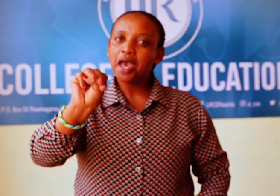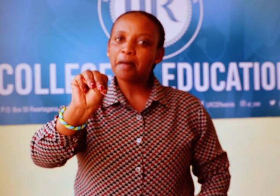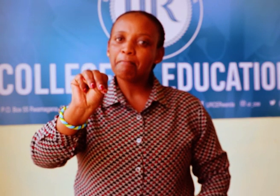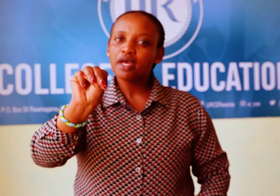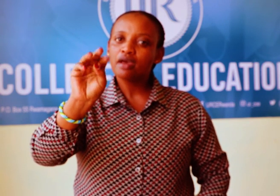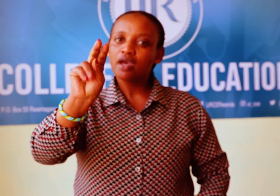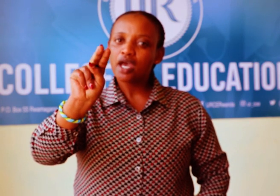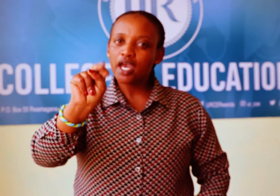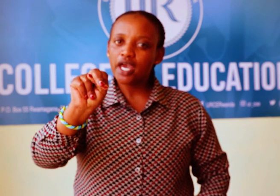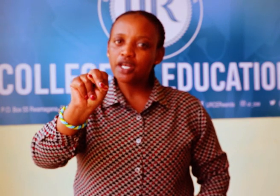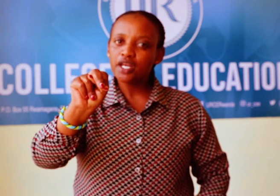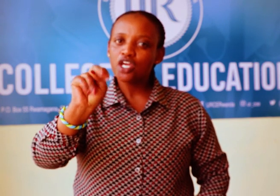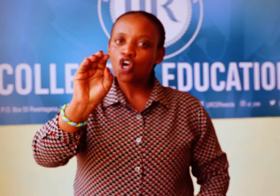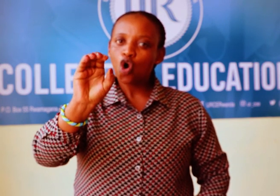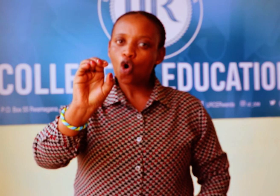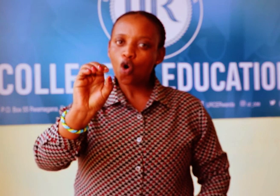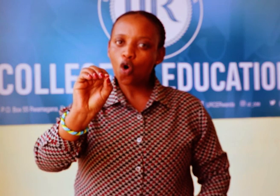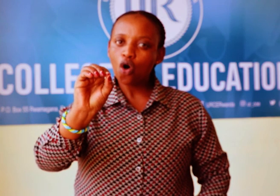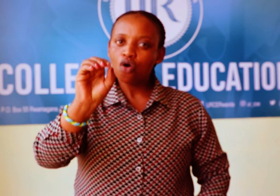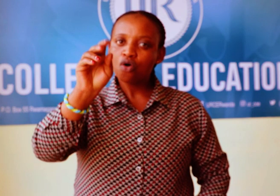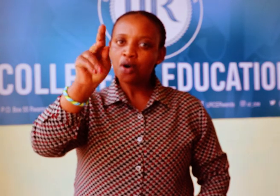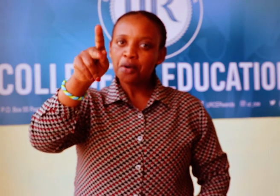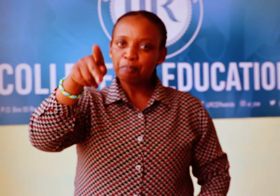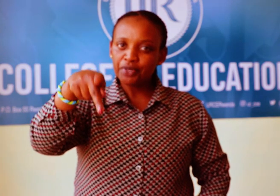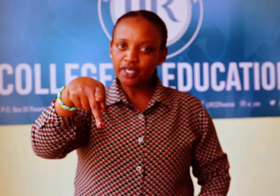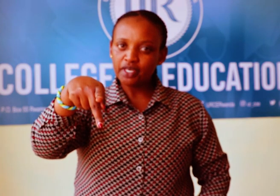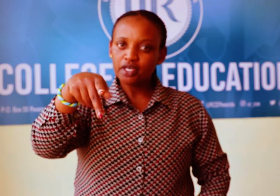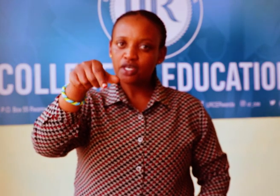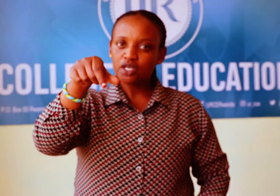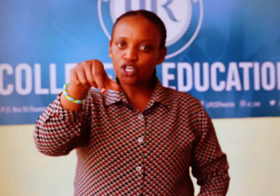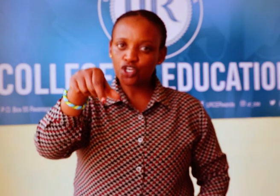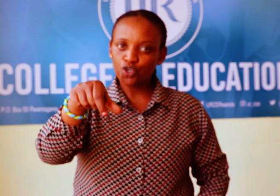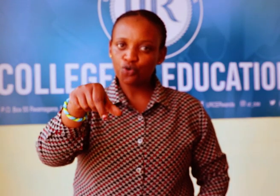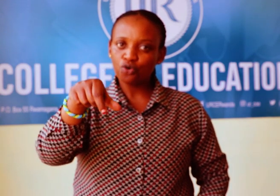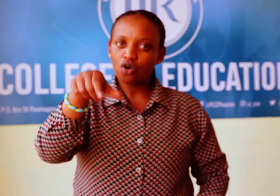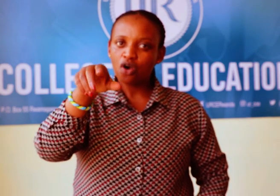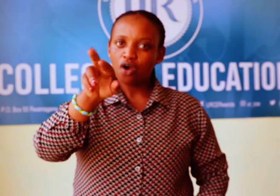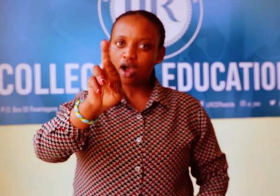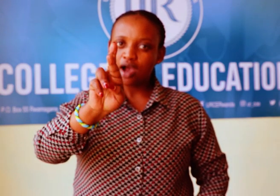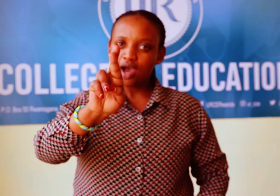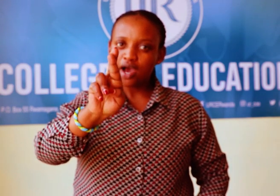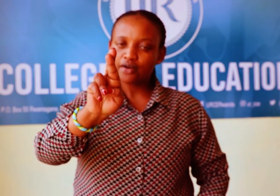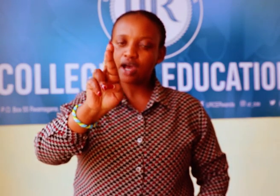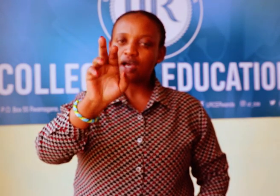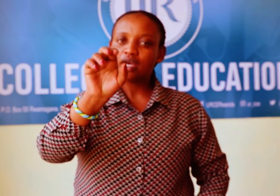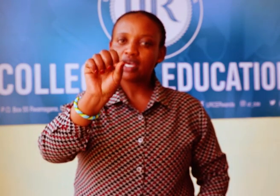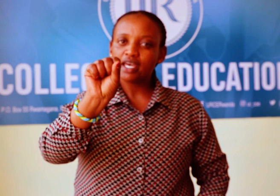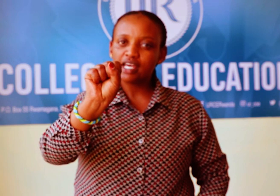M, N, O, P, Q, R,